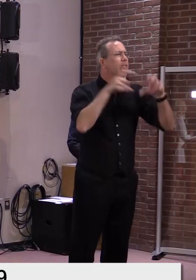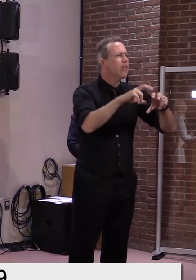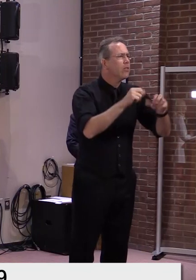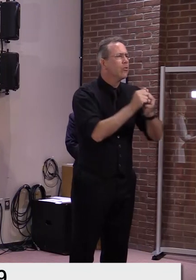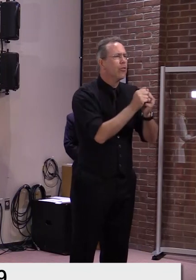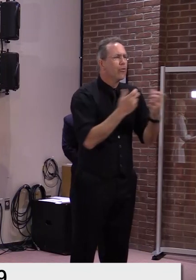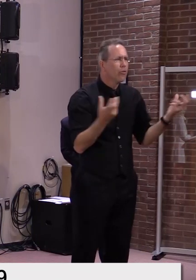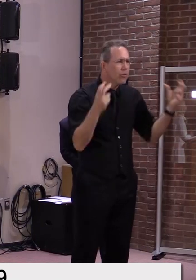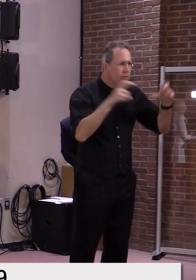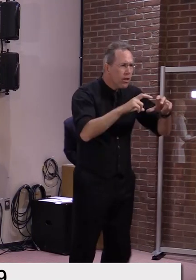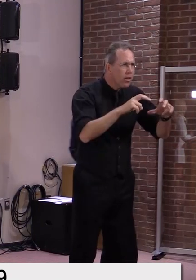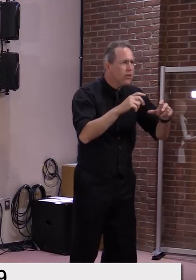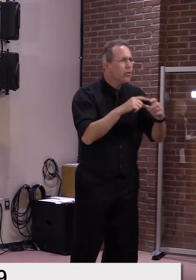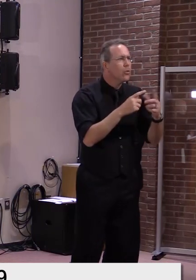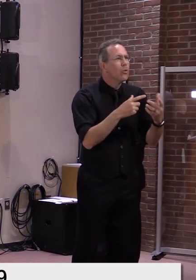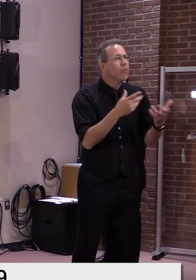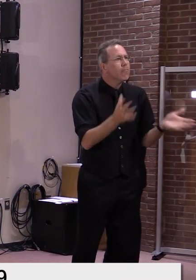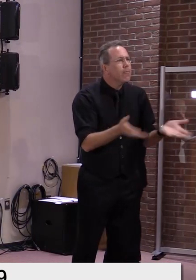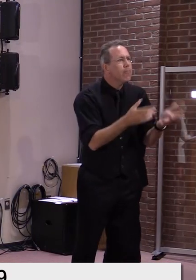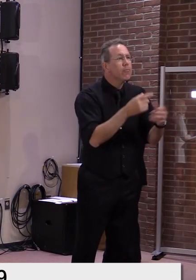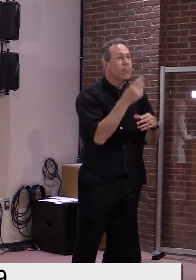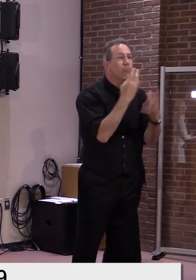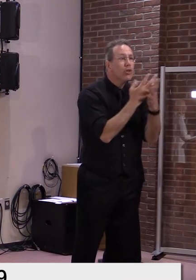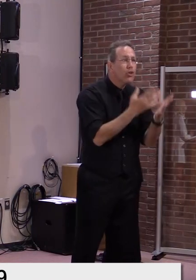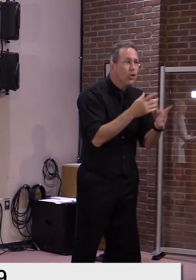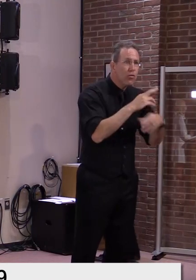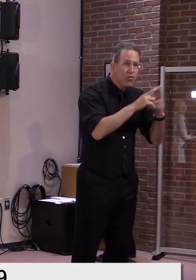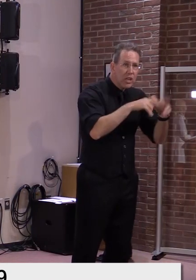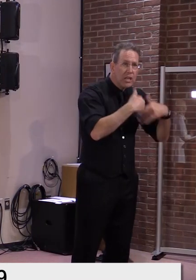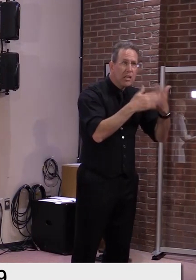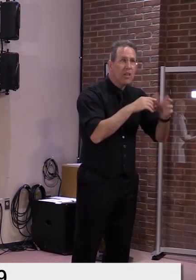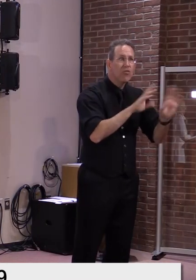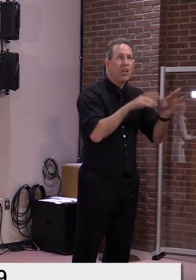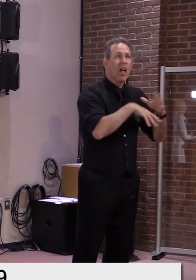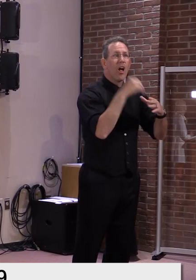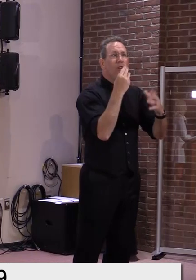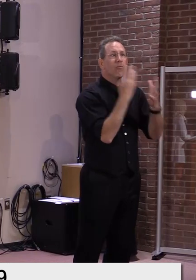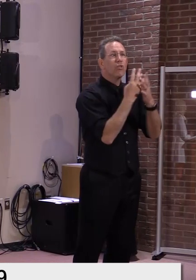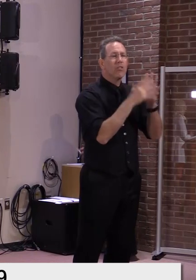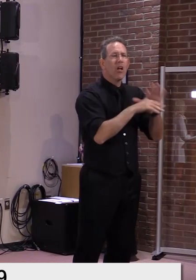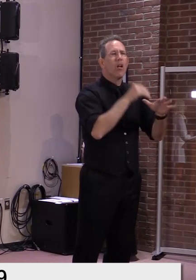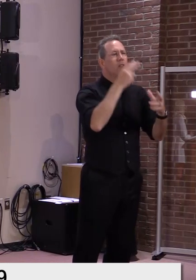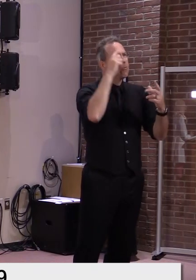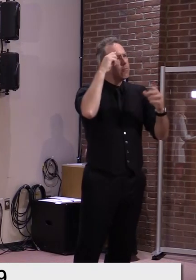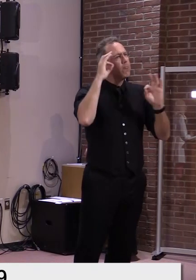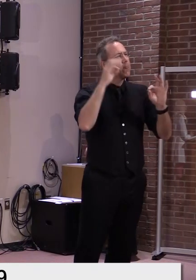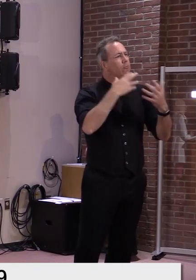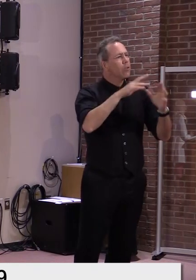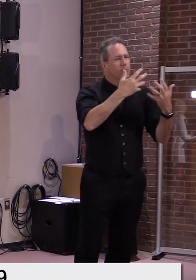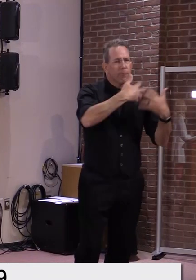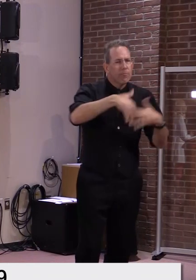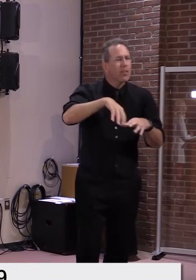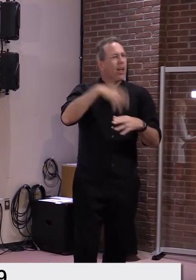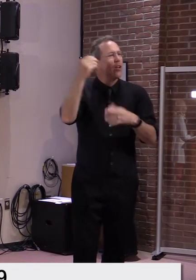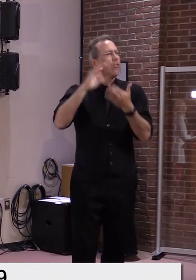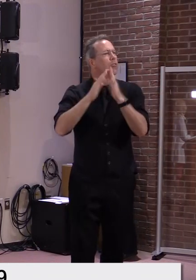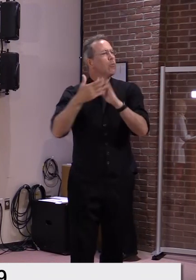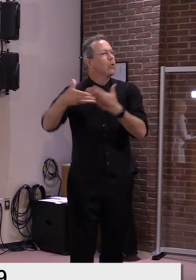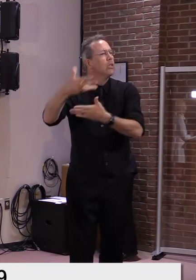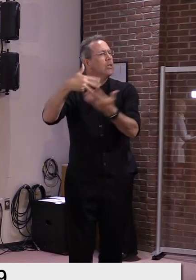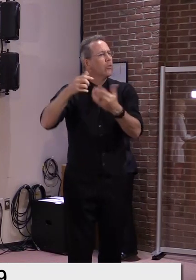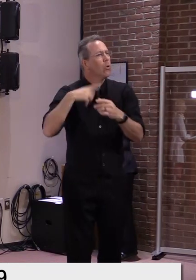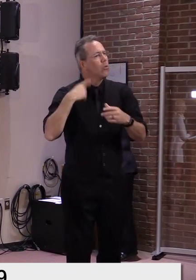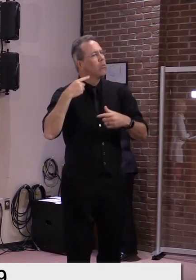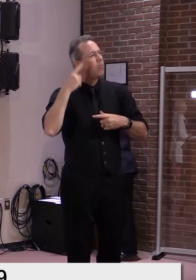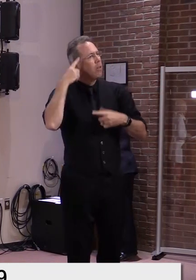correctional facilities back to the community, we're improving care coordination, mental health supports, and substance use services for those